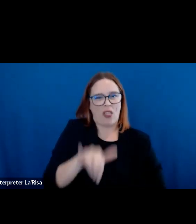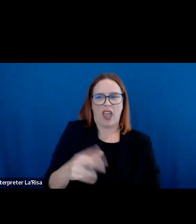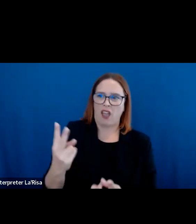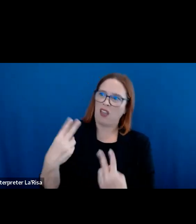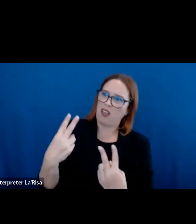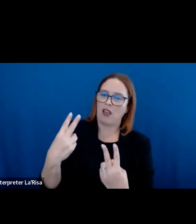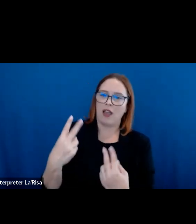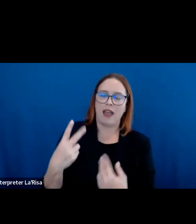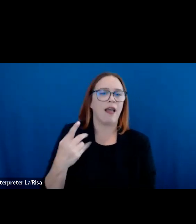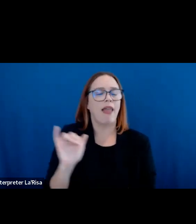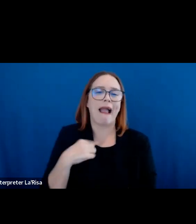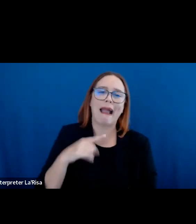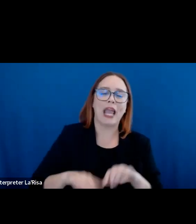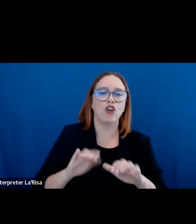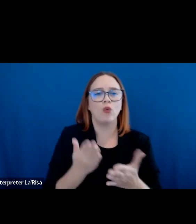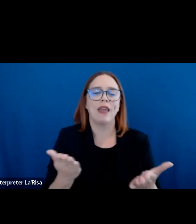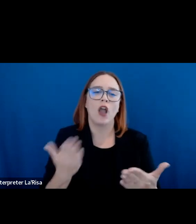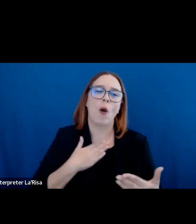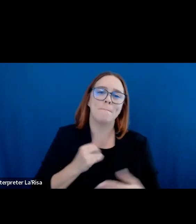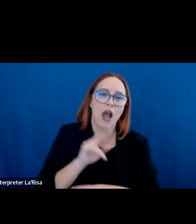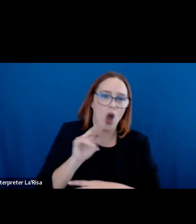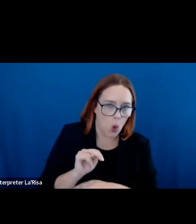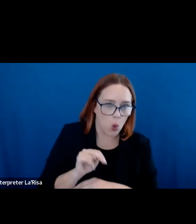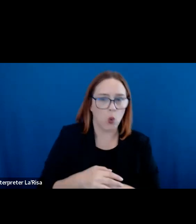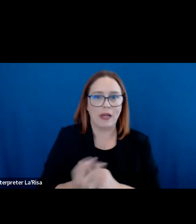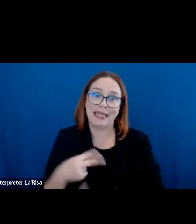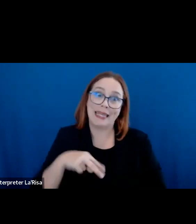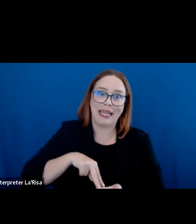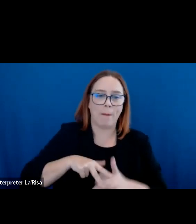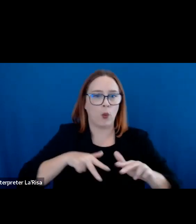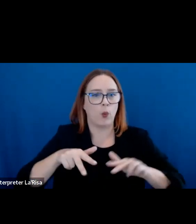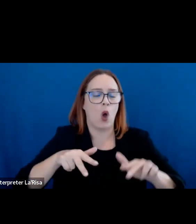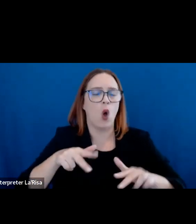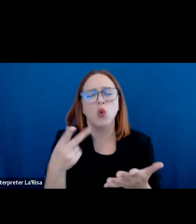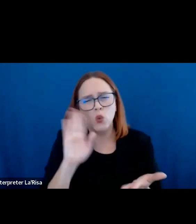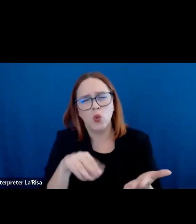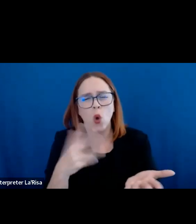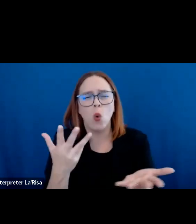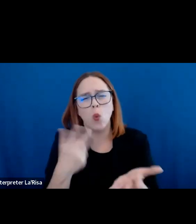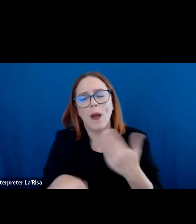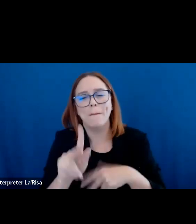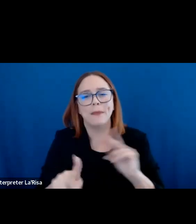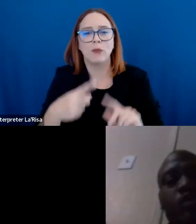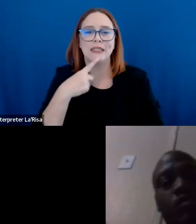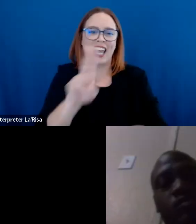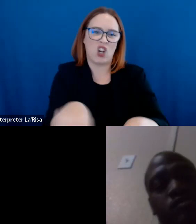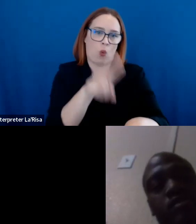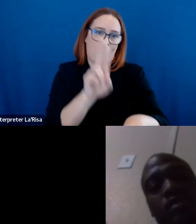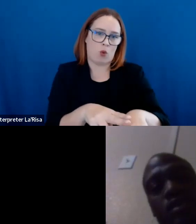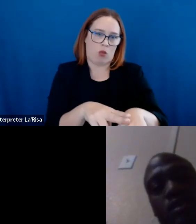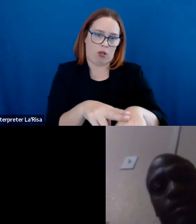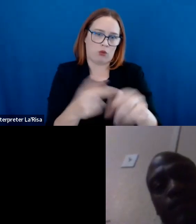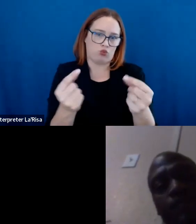things on my own, like get up and walk, or, what people call the normal things, using air